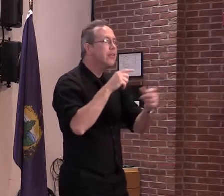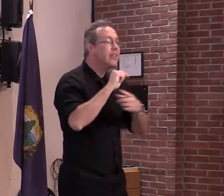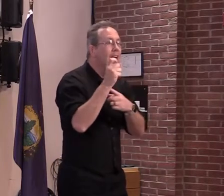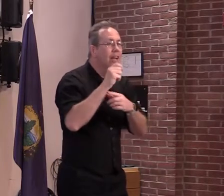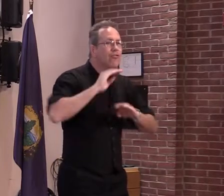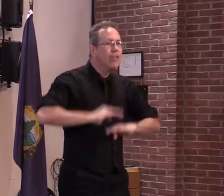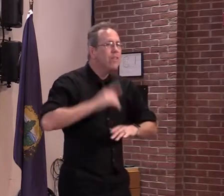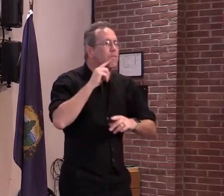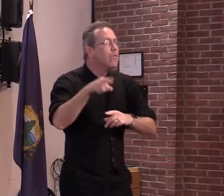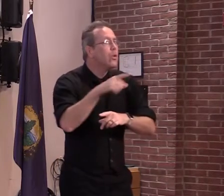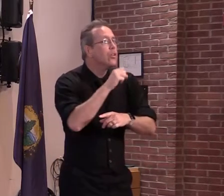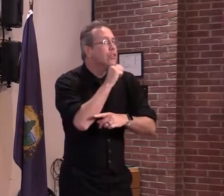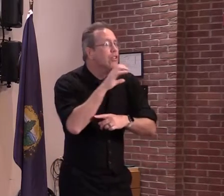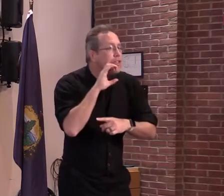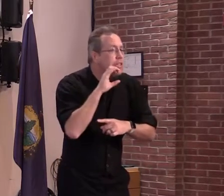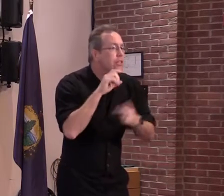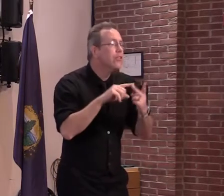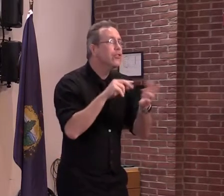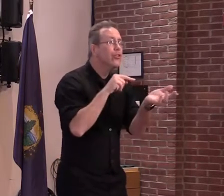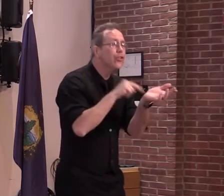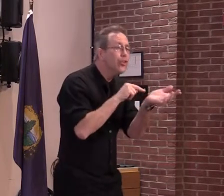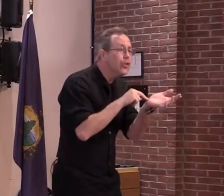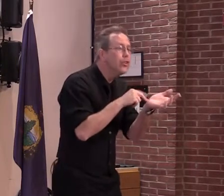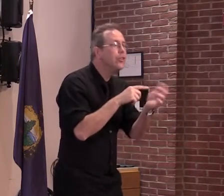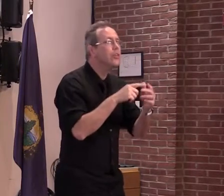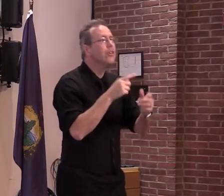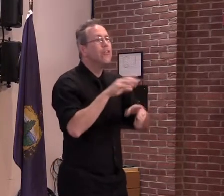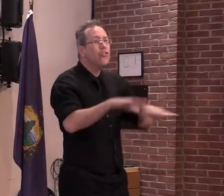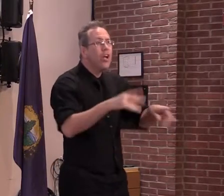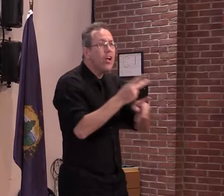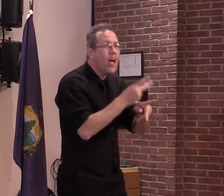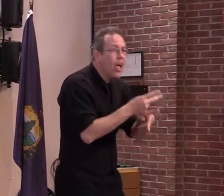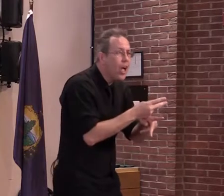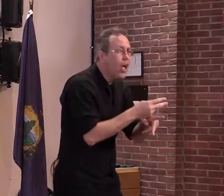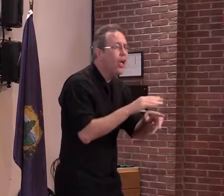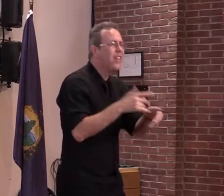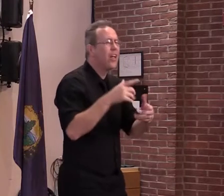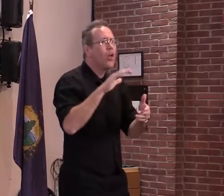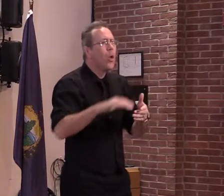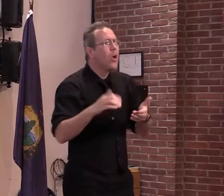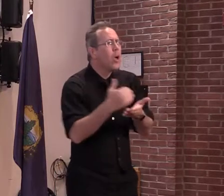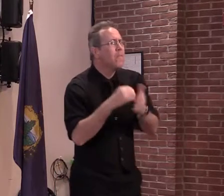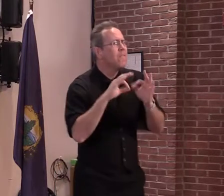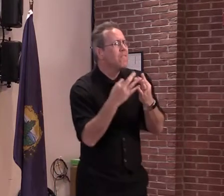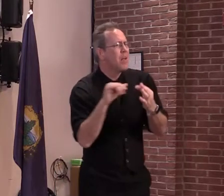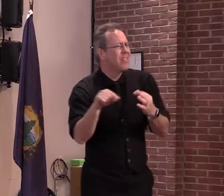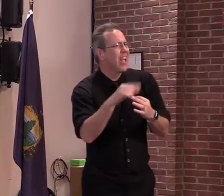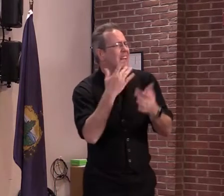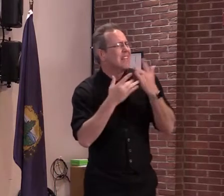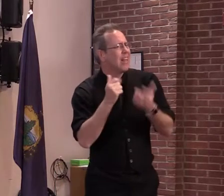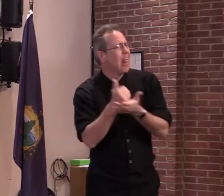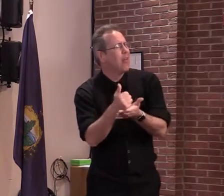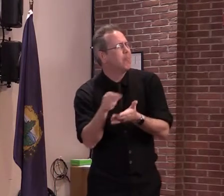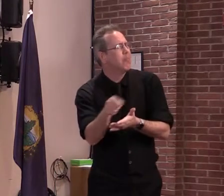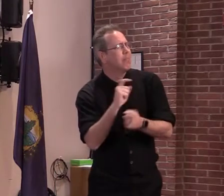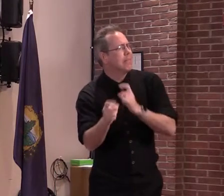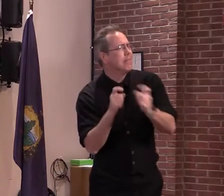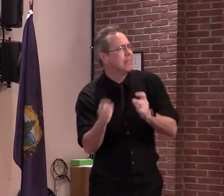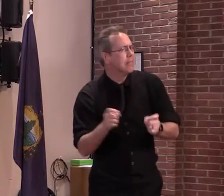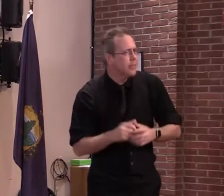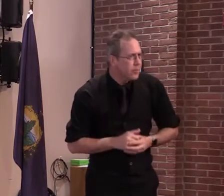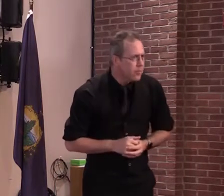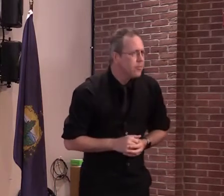military retirees, and low-income working families. And by the way, after seeing today's inflation